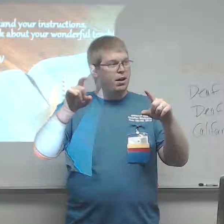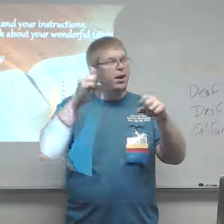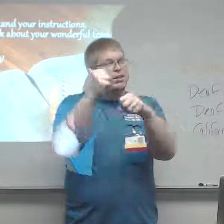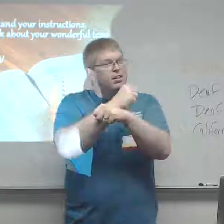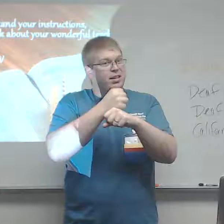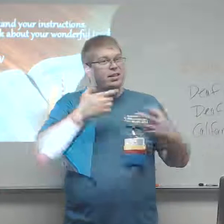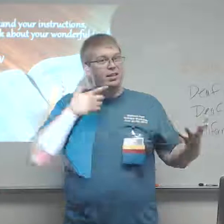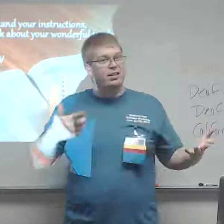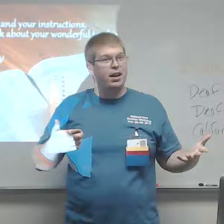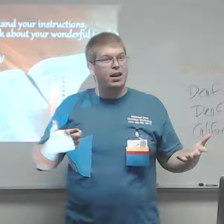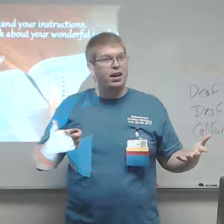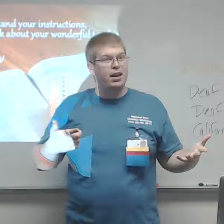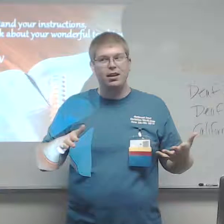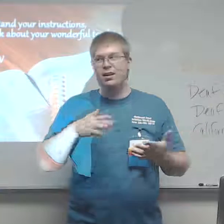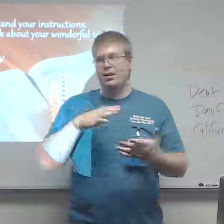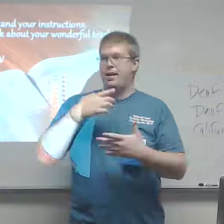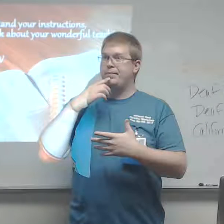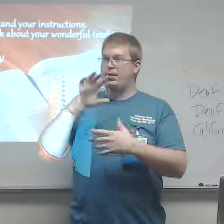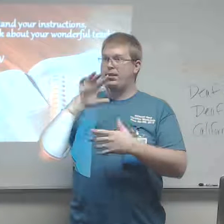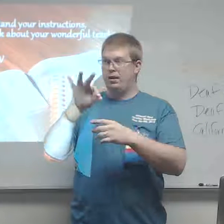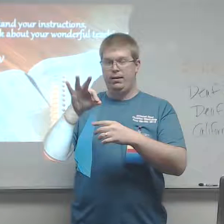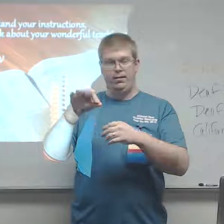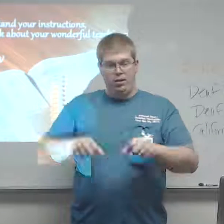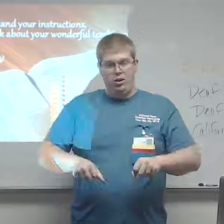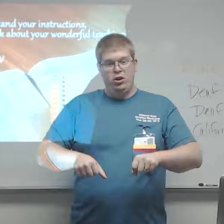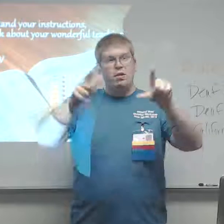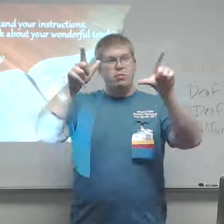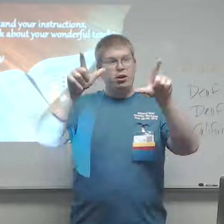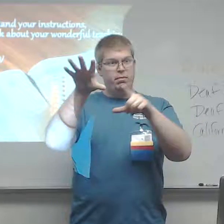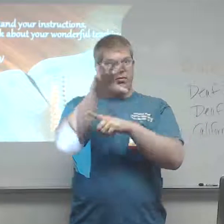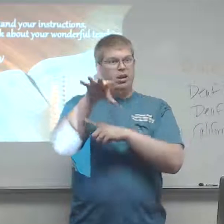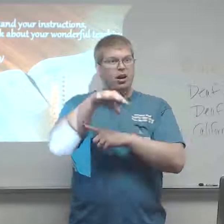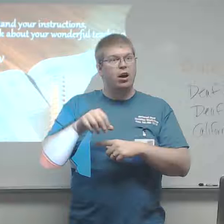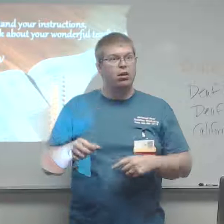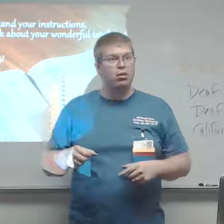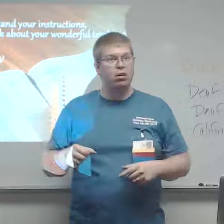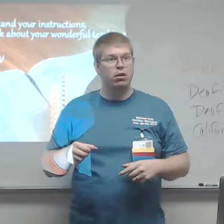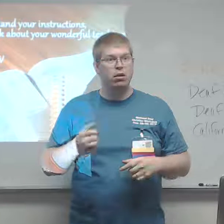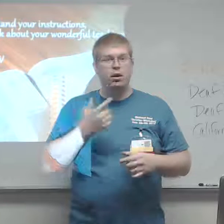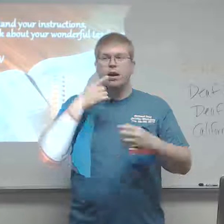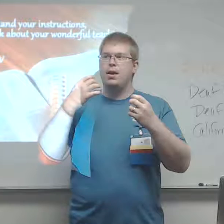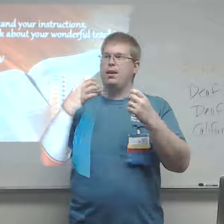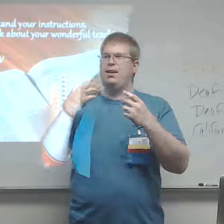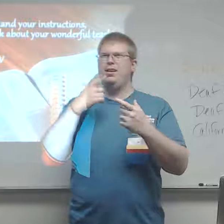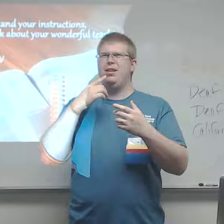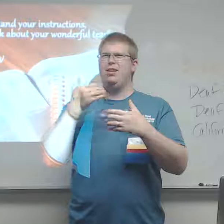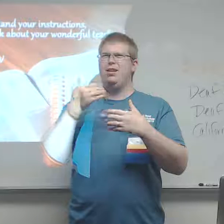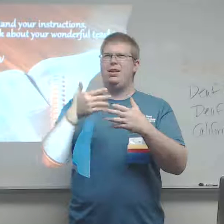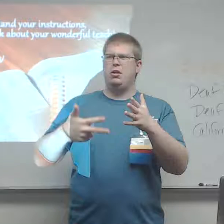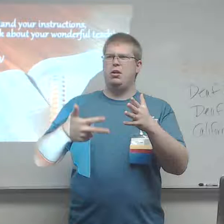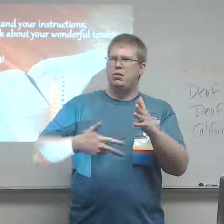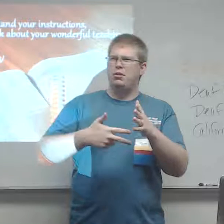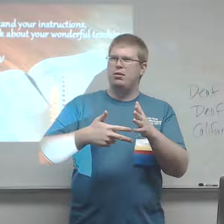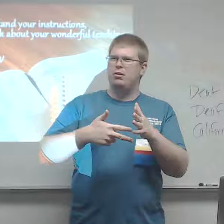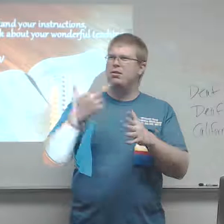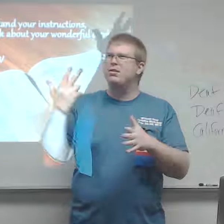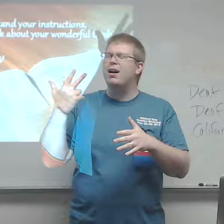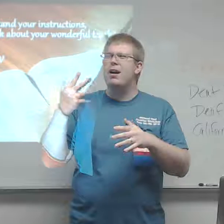but statistics say if put up a video, like 3 times